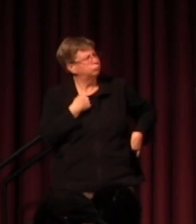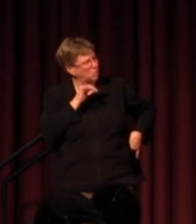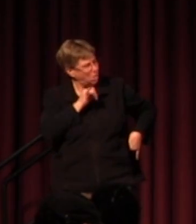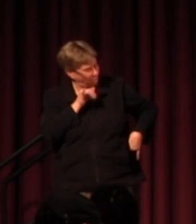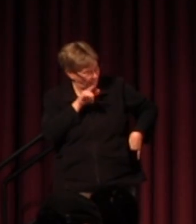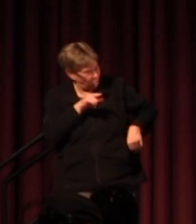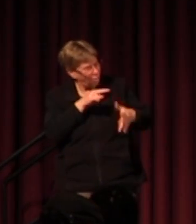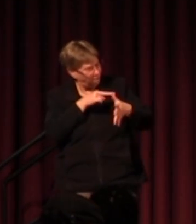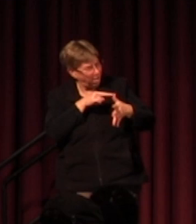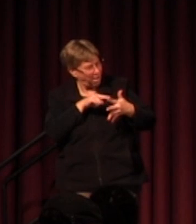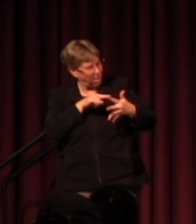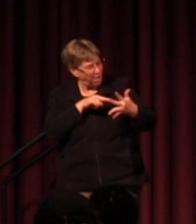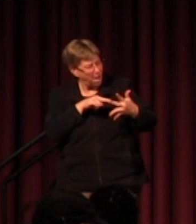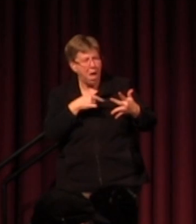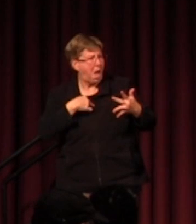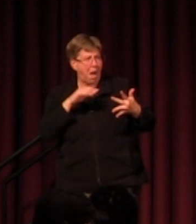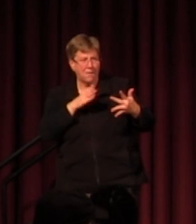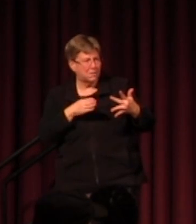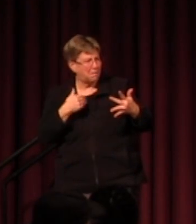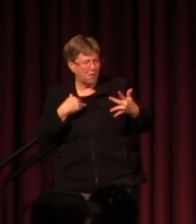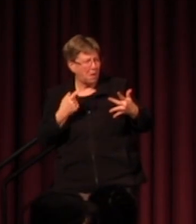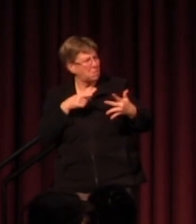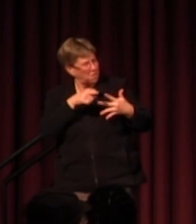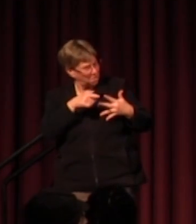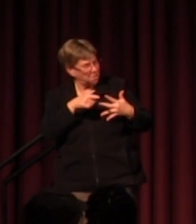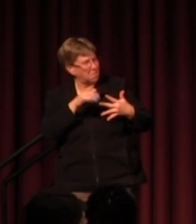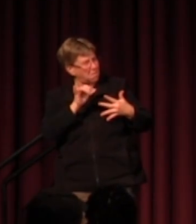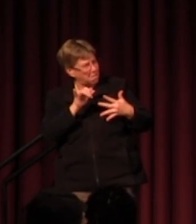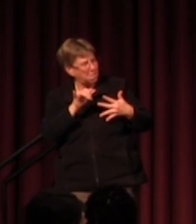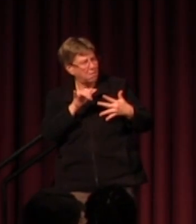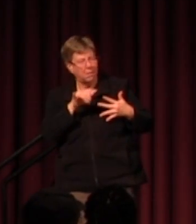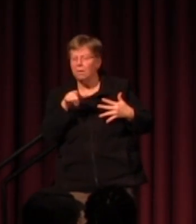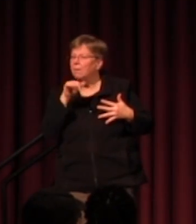attack, so you can't be having a heart attack.